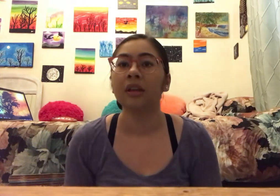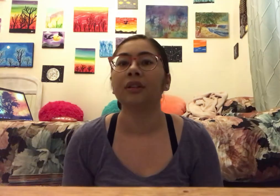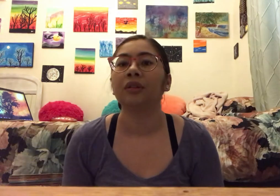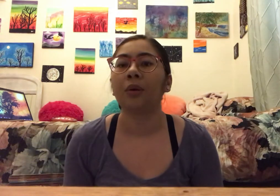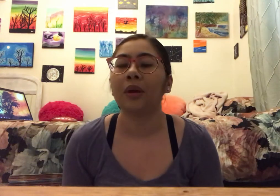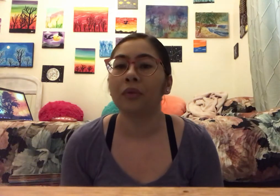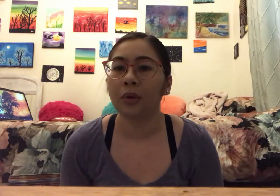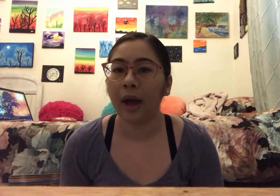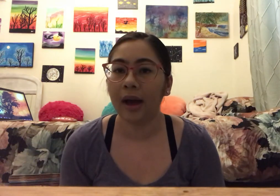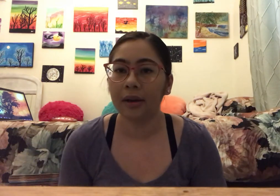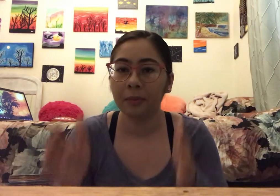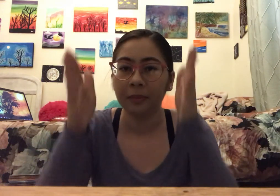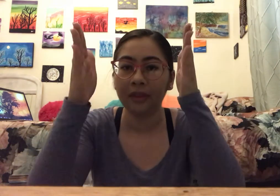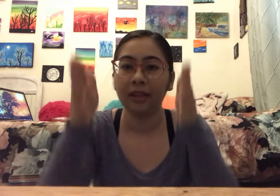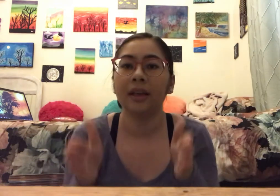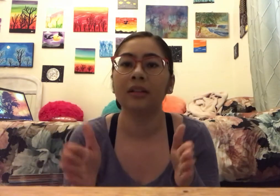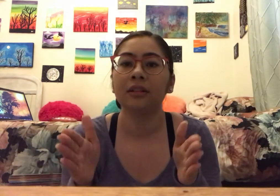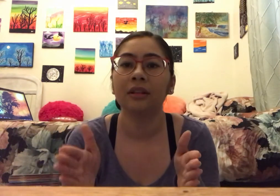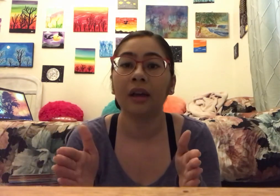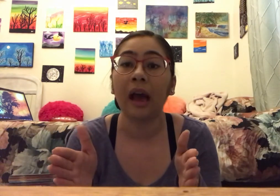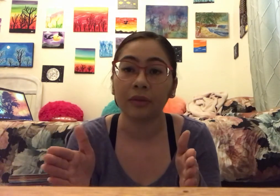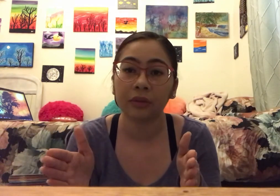So if you add this after